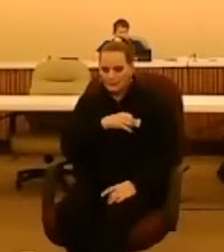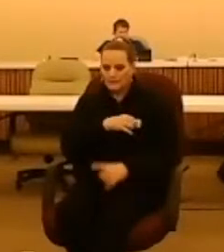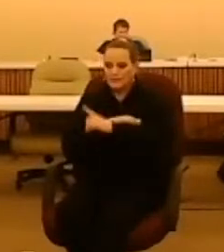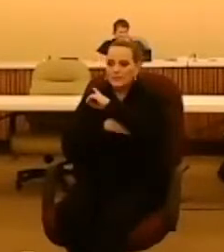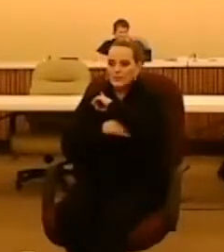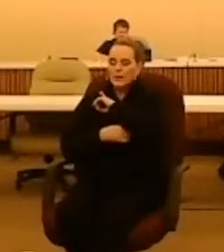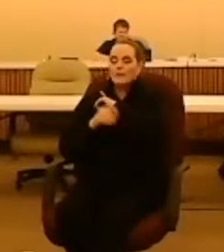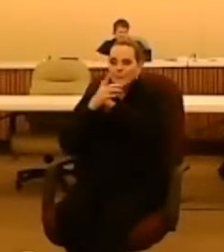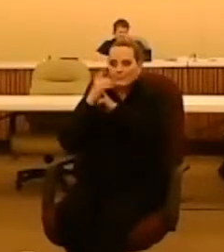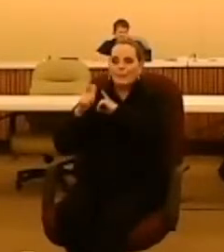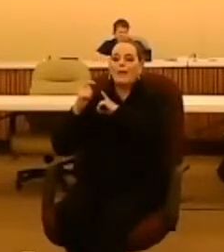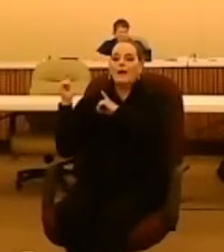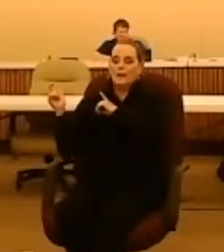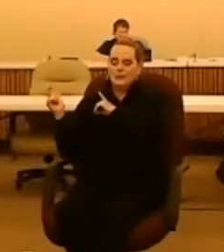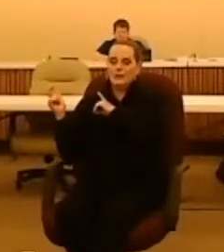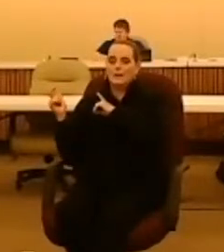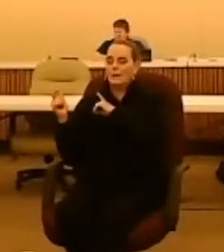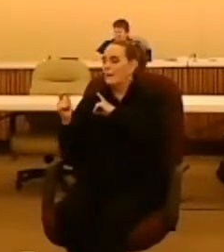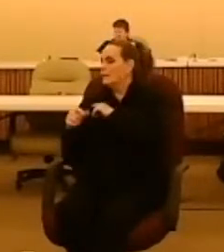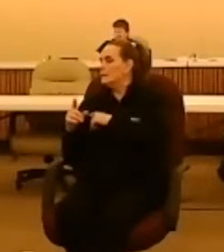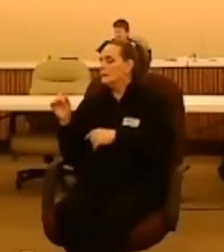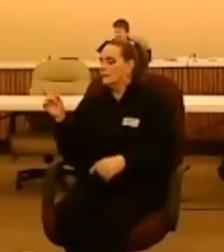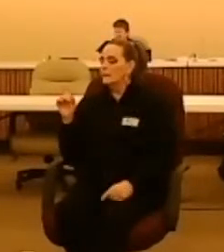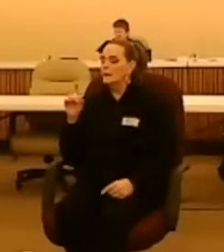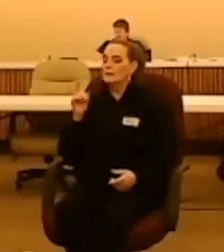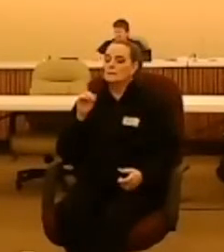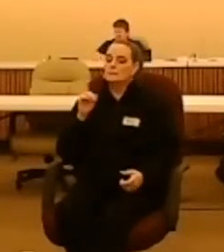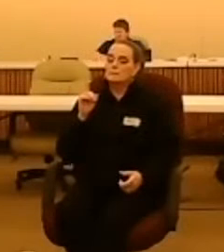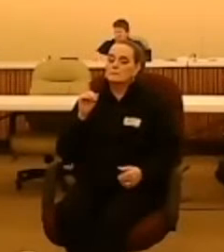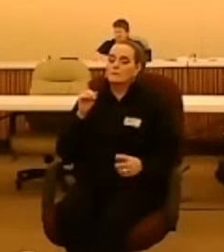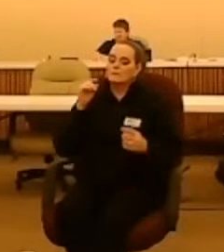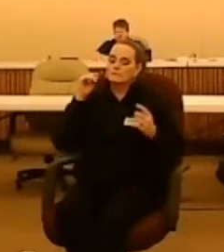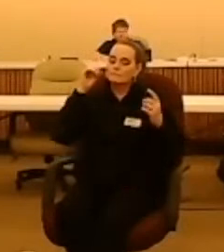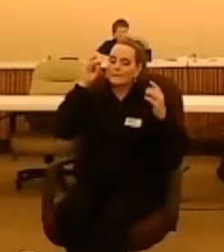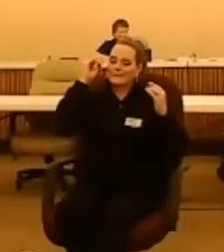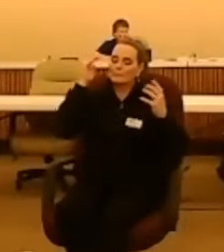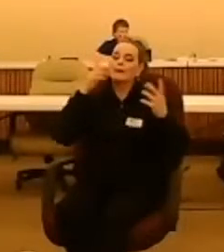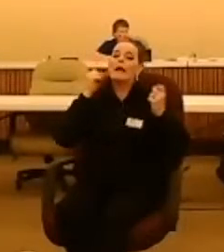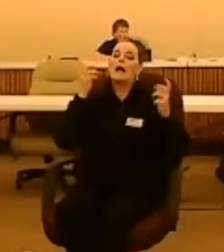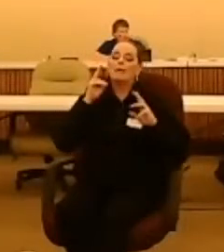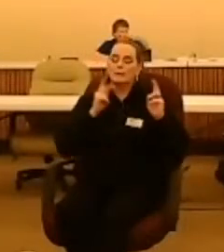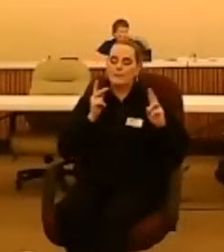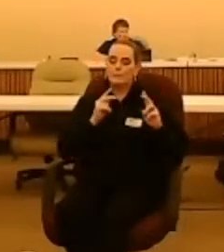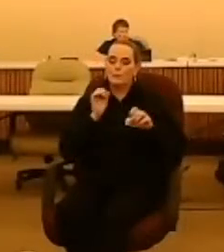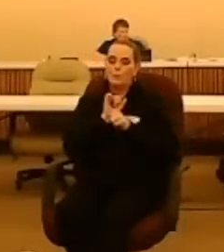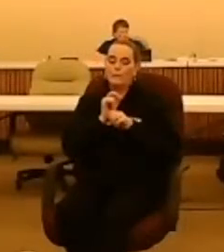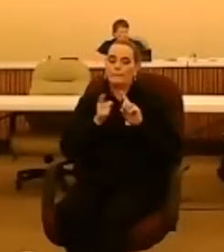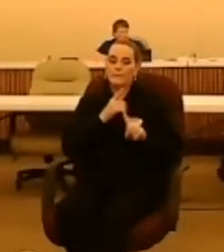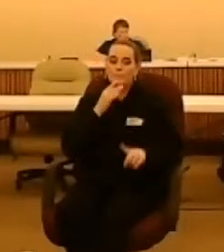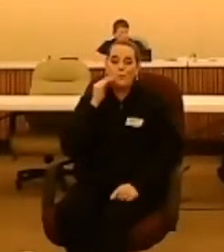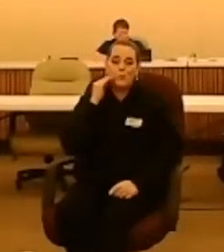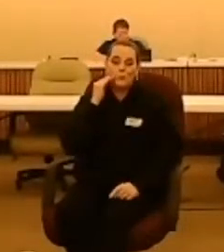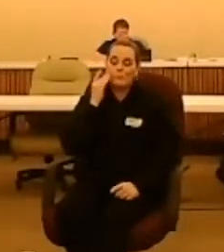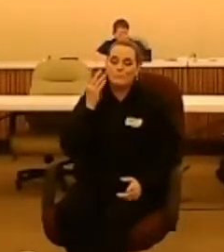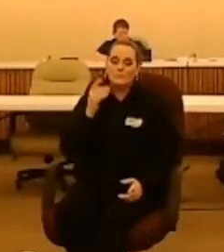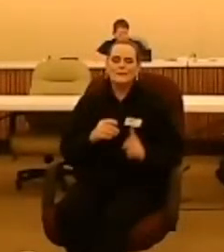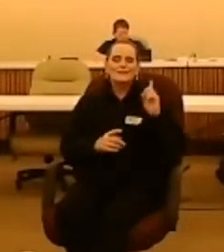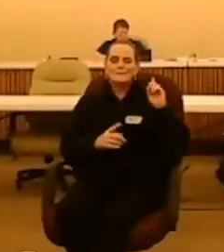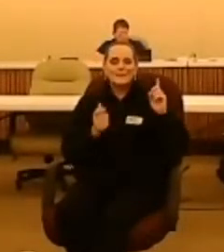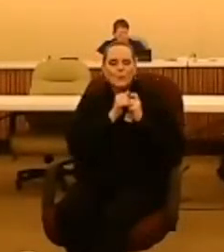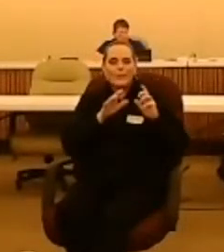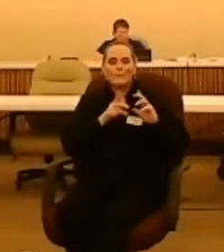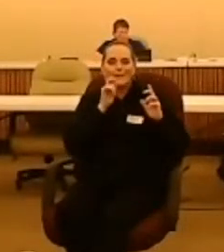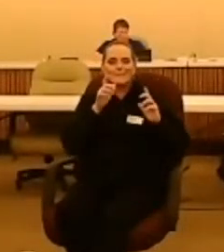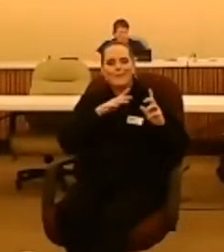not. Considering the number of people that work from home now, it's a lot. Right. Today they. And not even without that, Mike, that's a